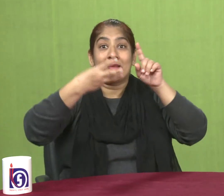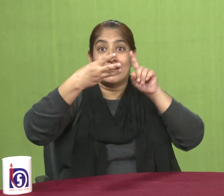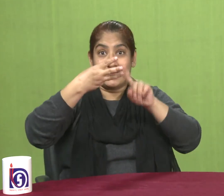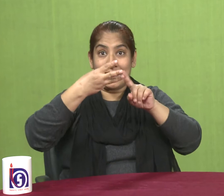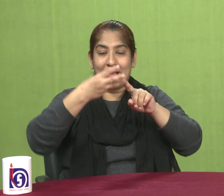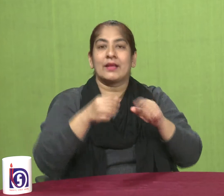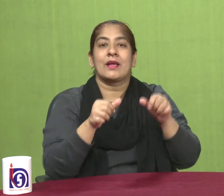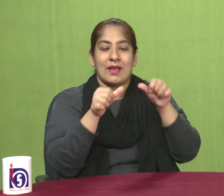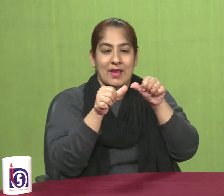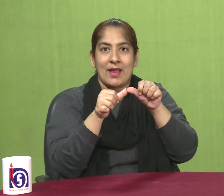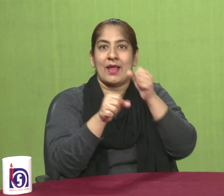Third is